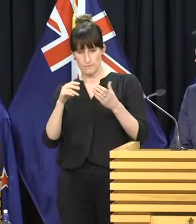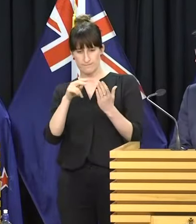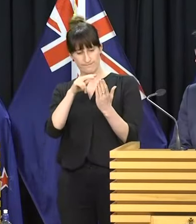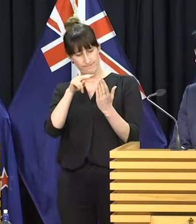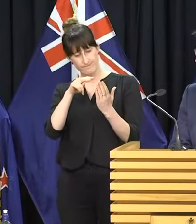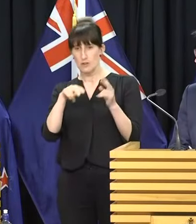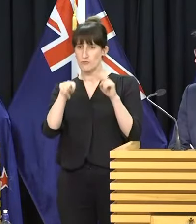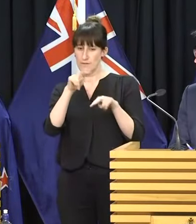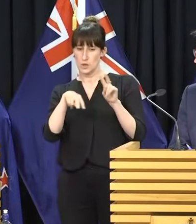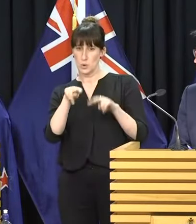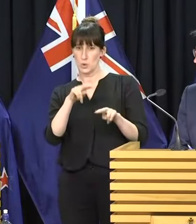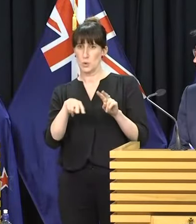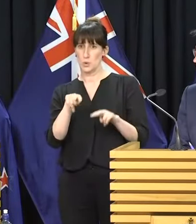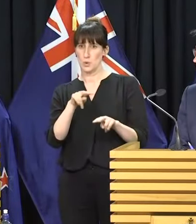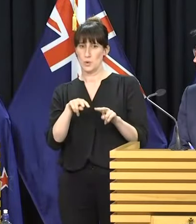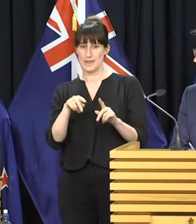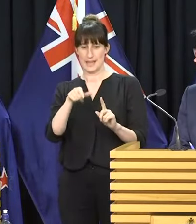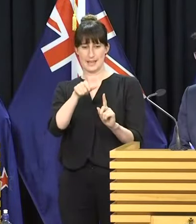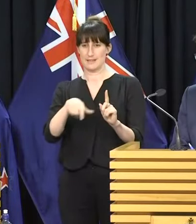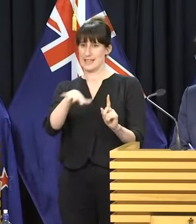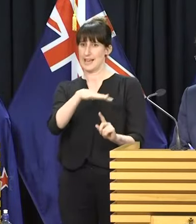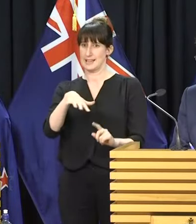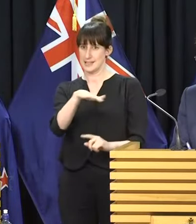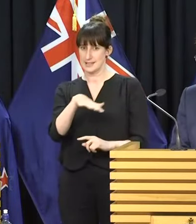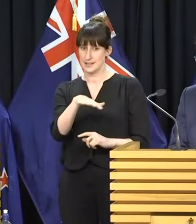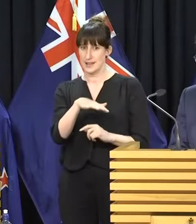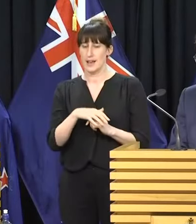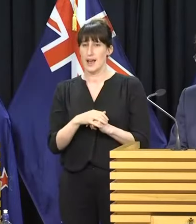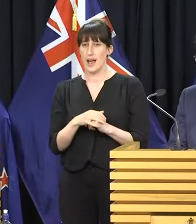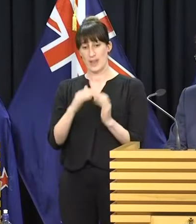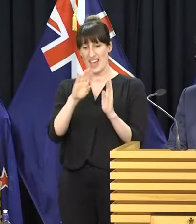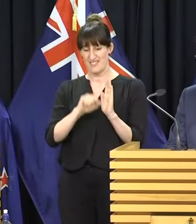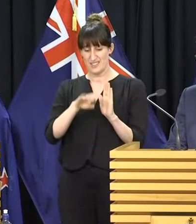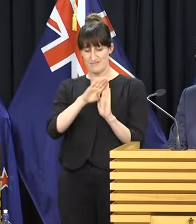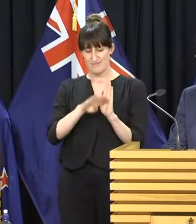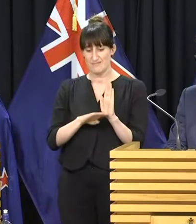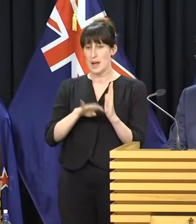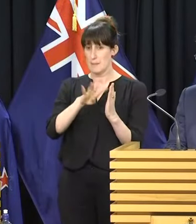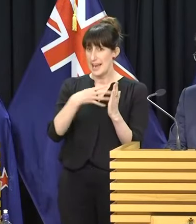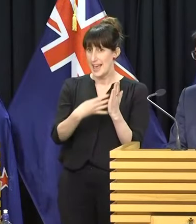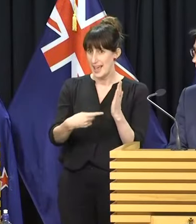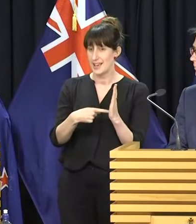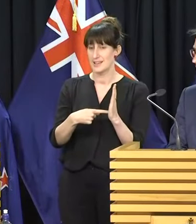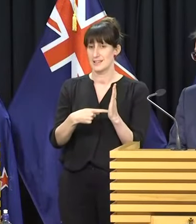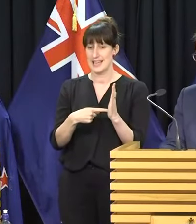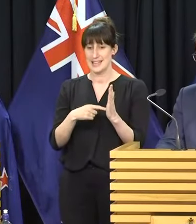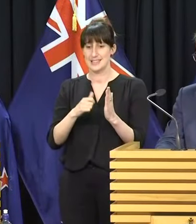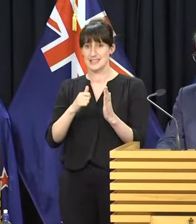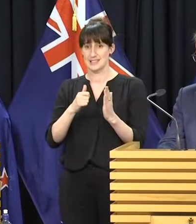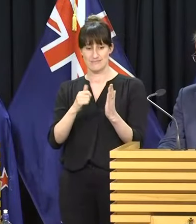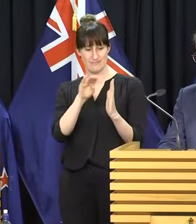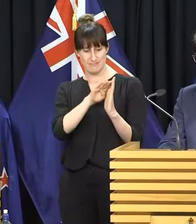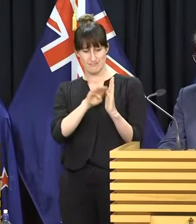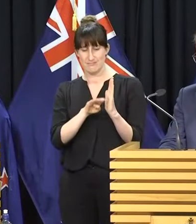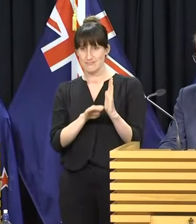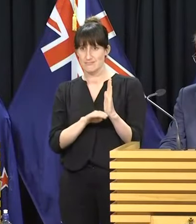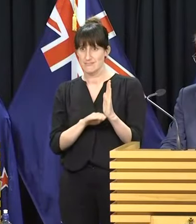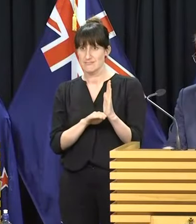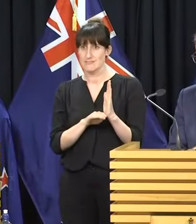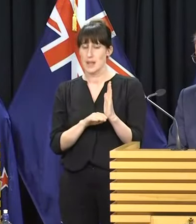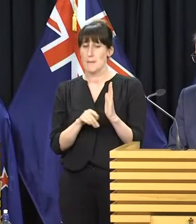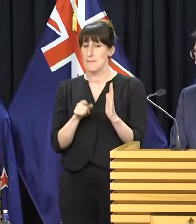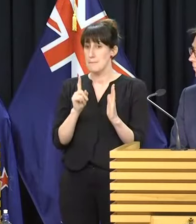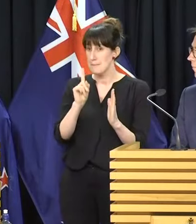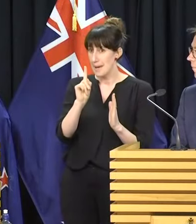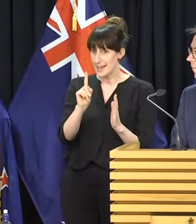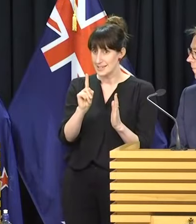alert levels as a result of a case. That sets out, all of the relevant factors. At this point, we just don't have the information